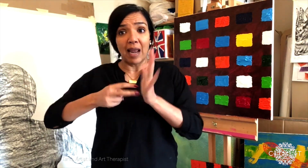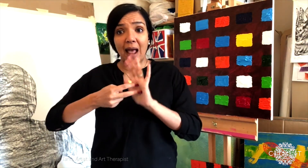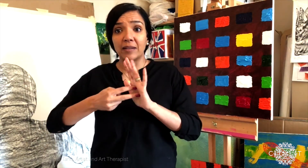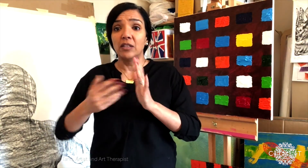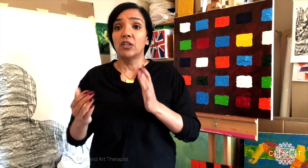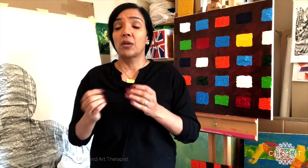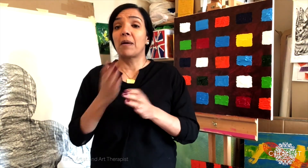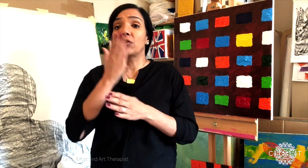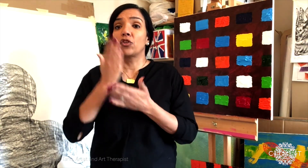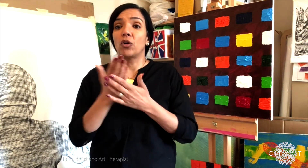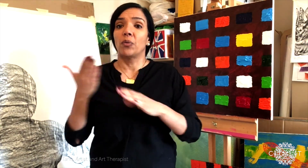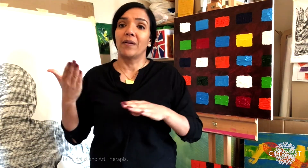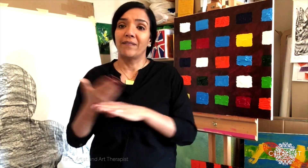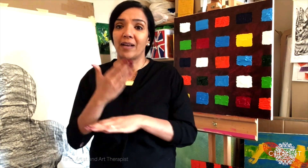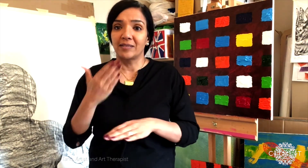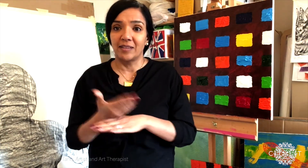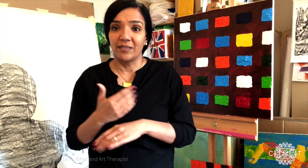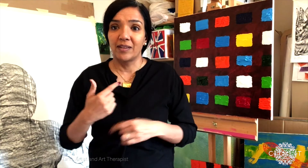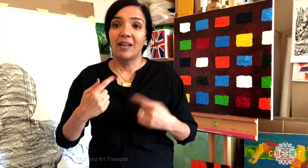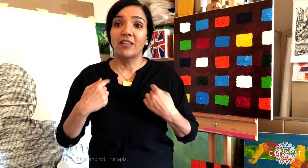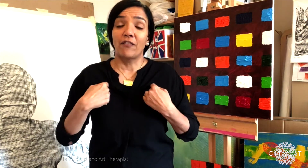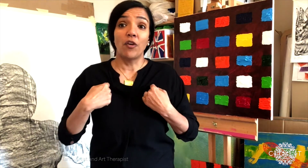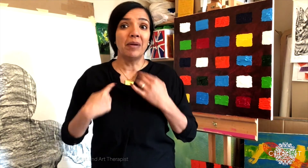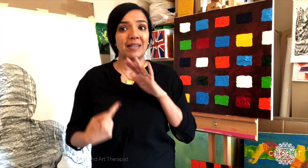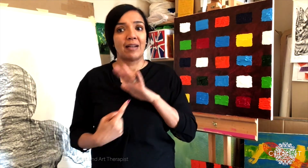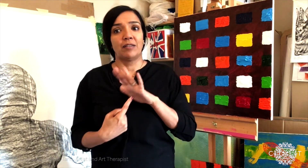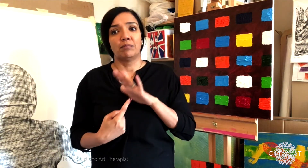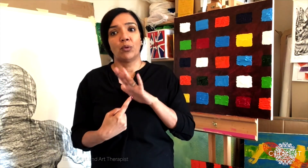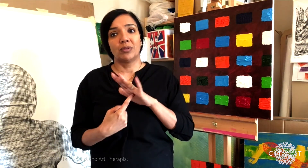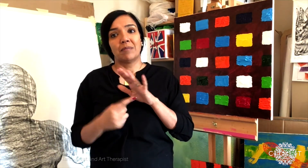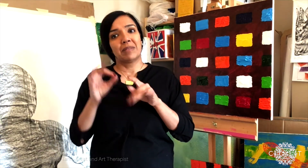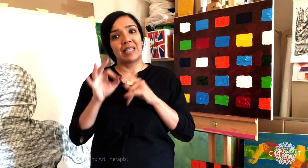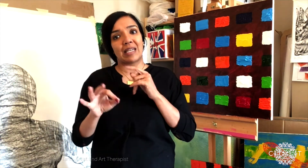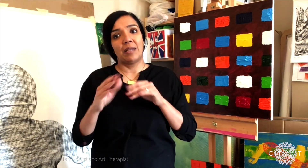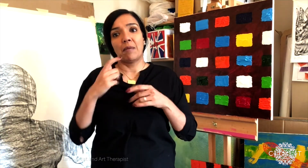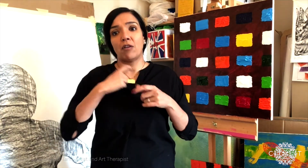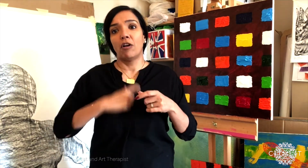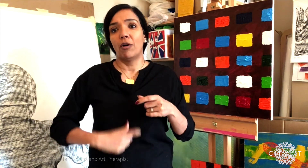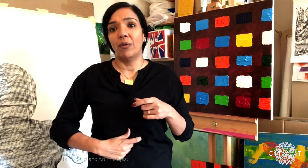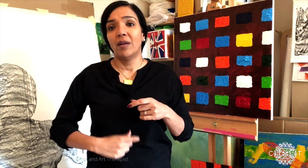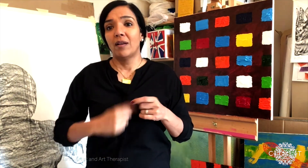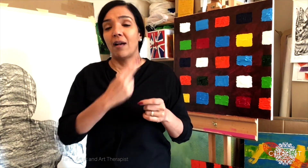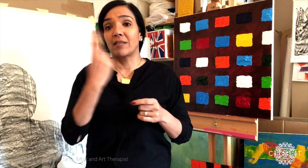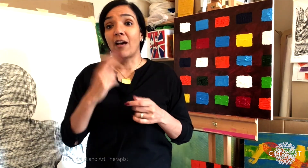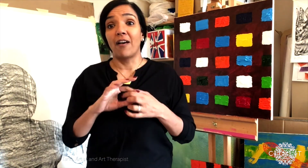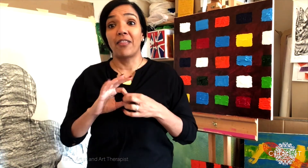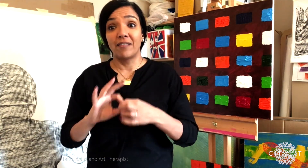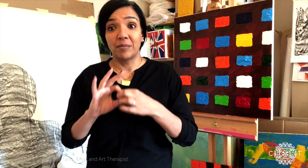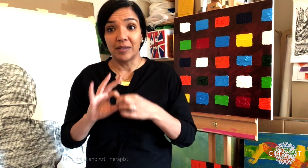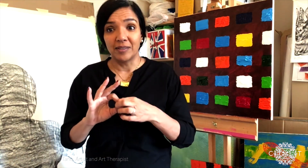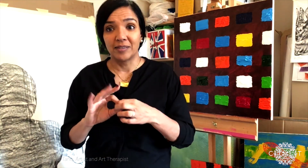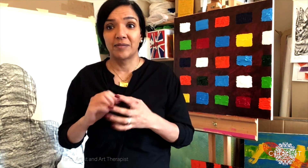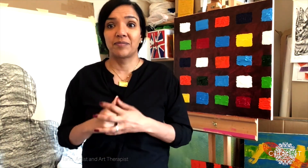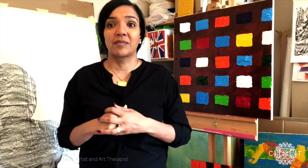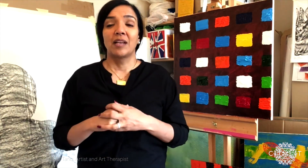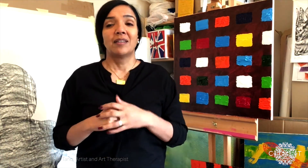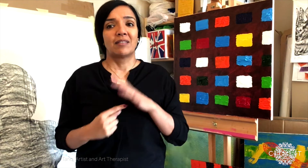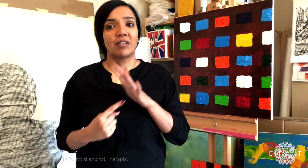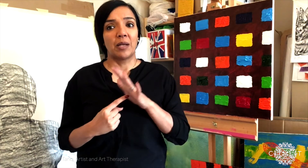plan, to make sure we're effective. So for me that's important, particularly in my role as an art therapist. It's really